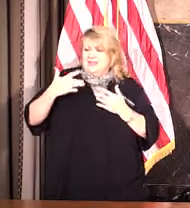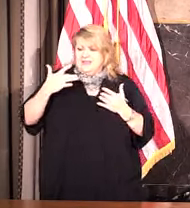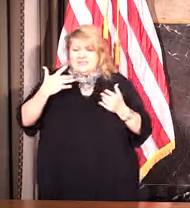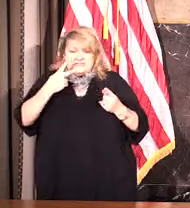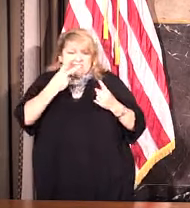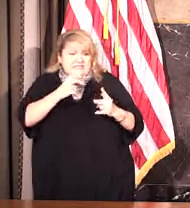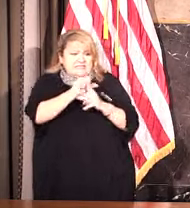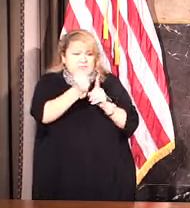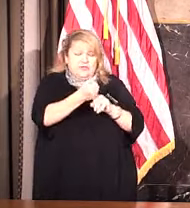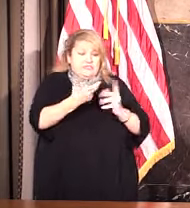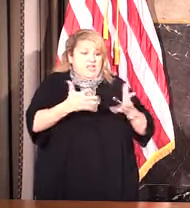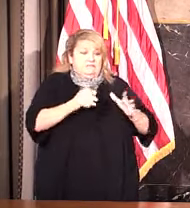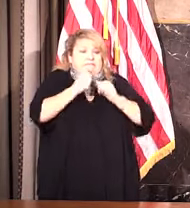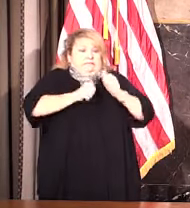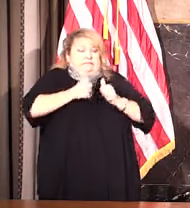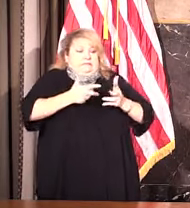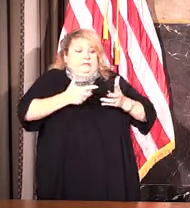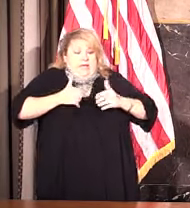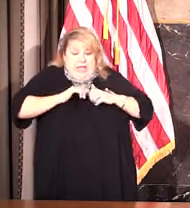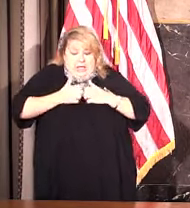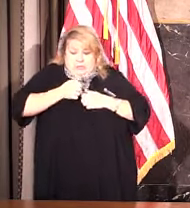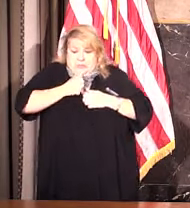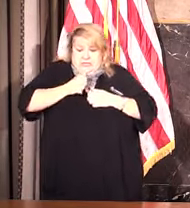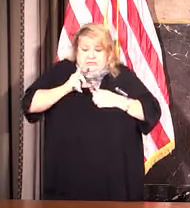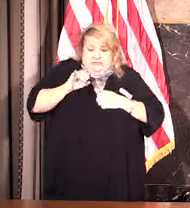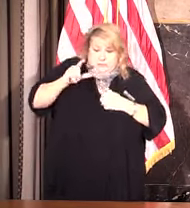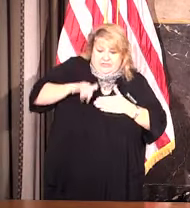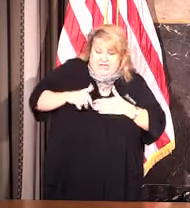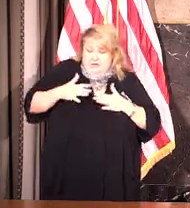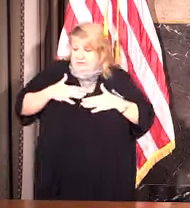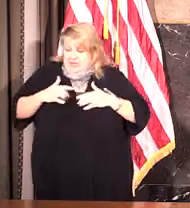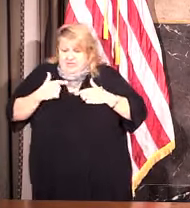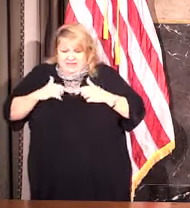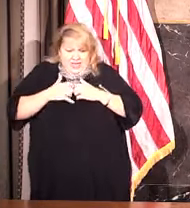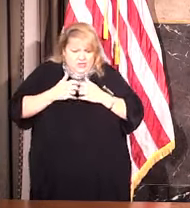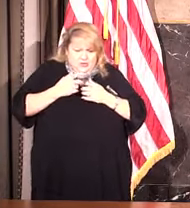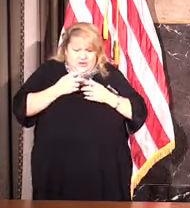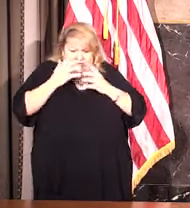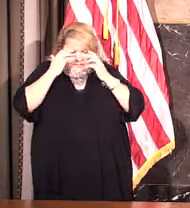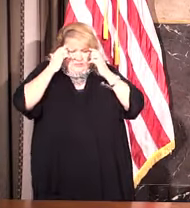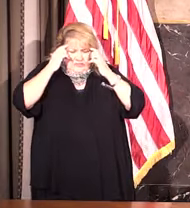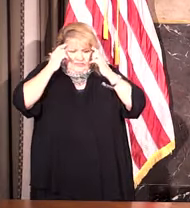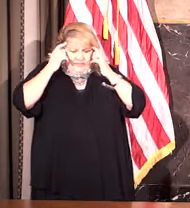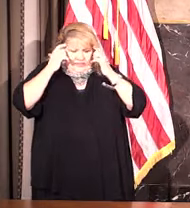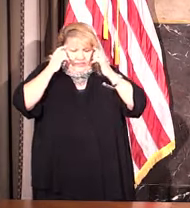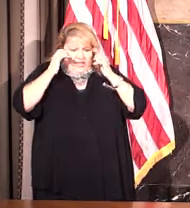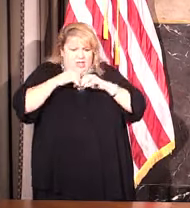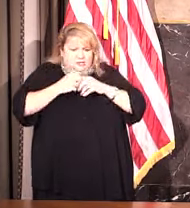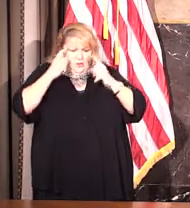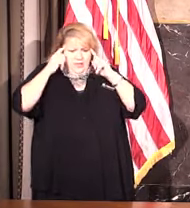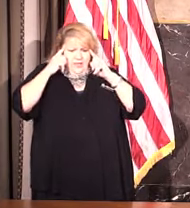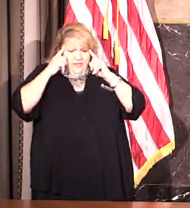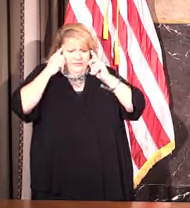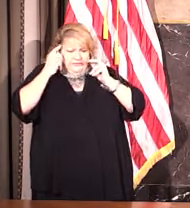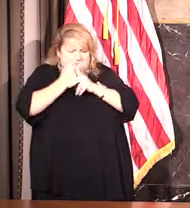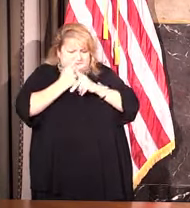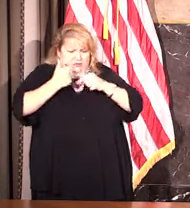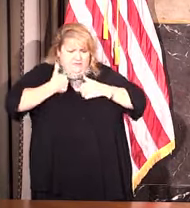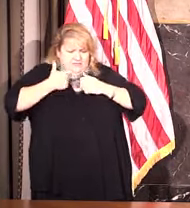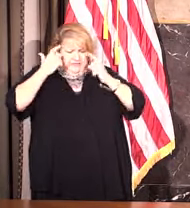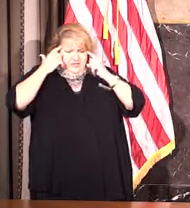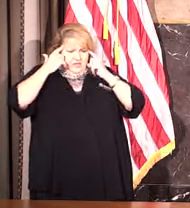a dangerous situation and you perceive that you have very little control over it, that one of the ways that you can reduce